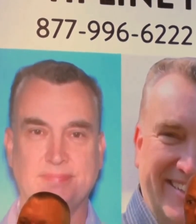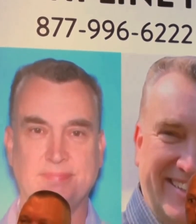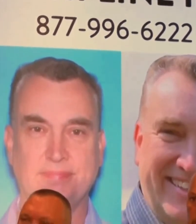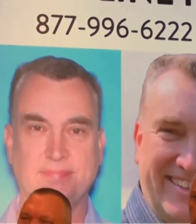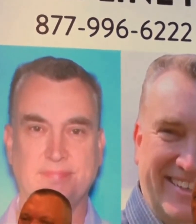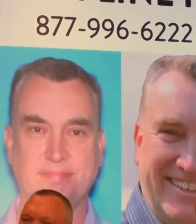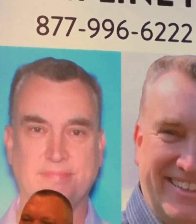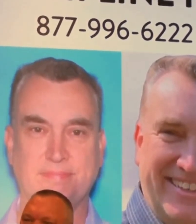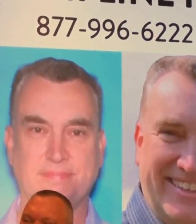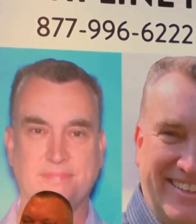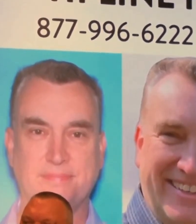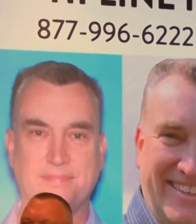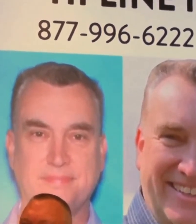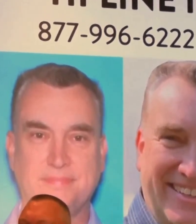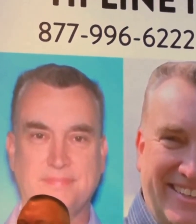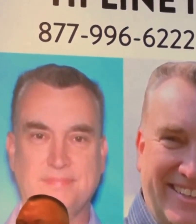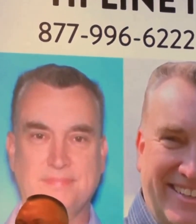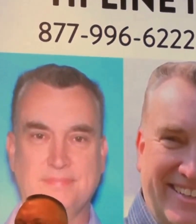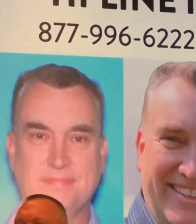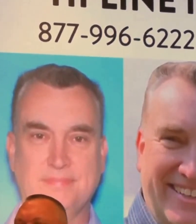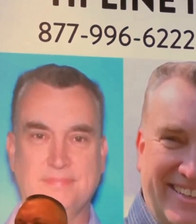at